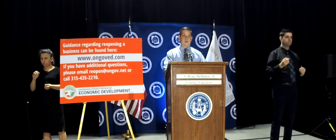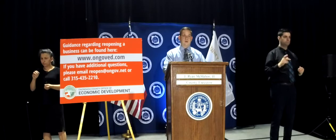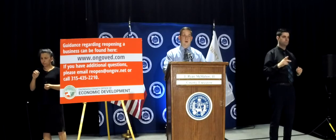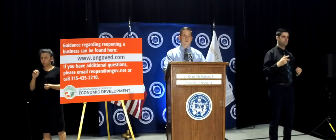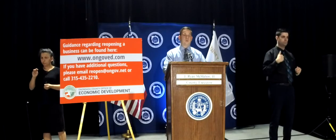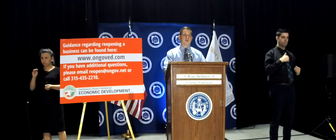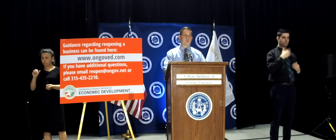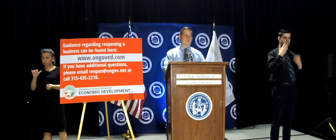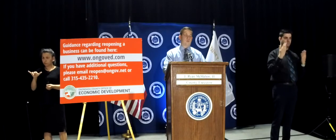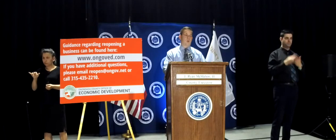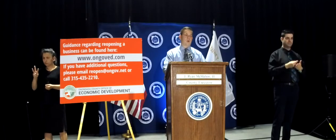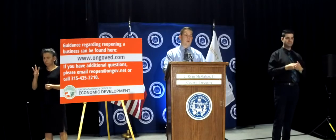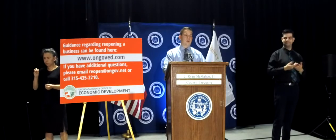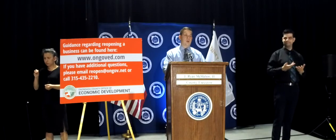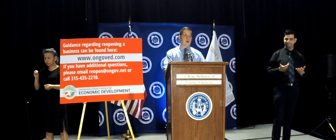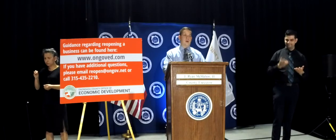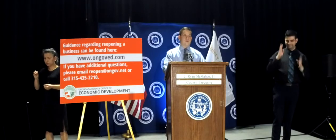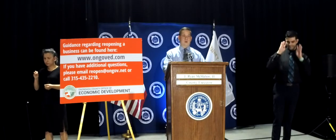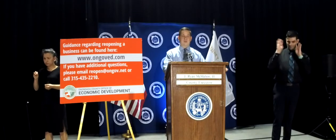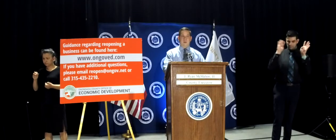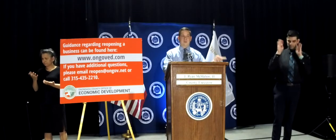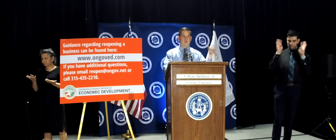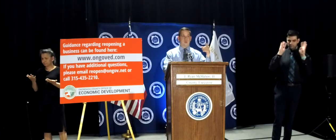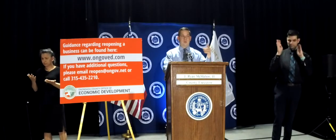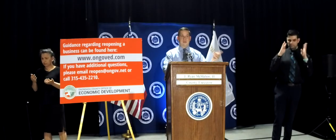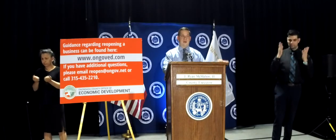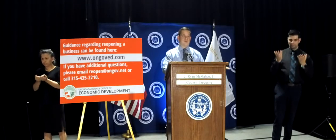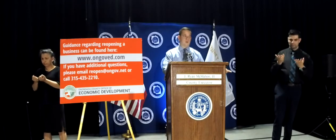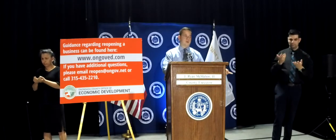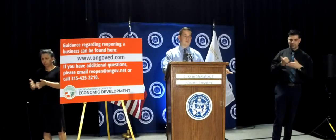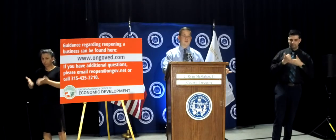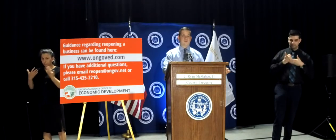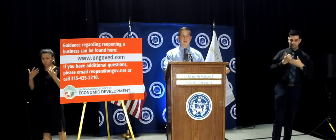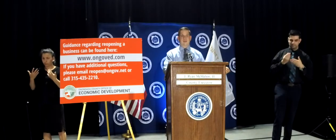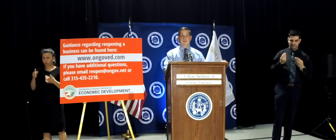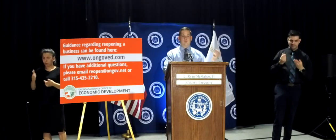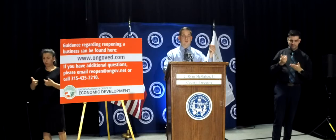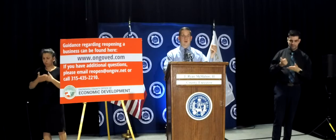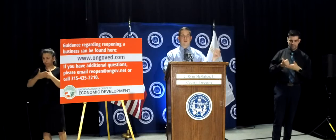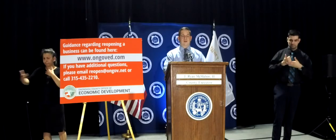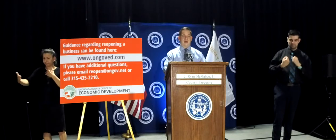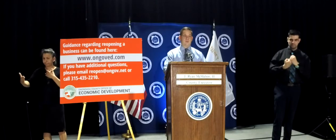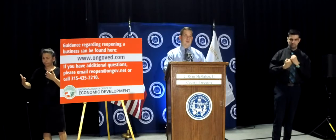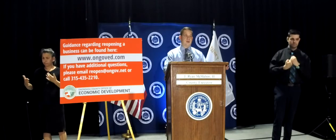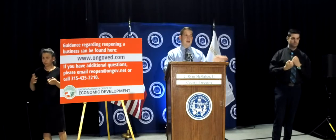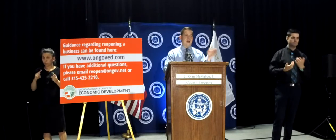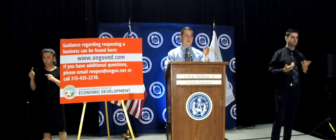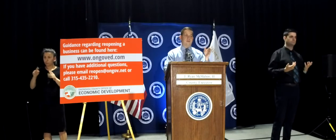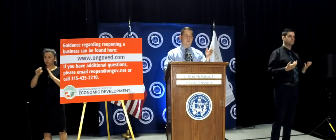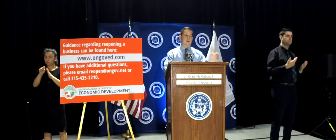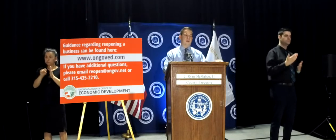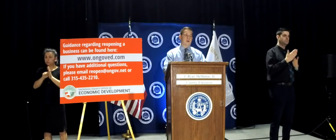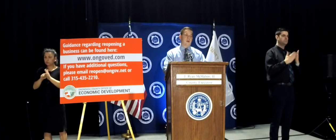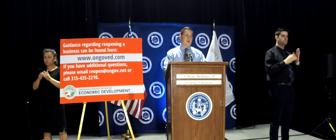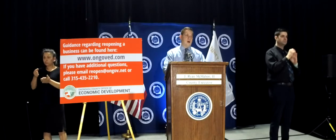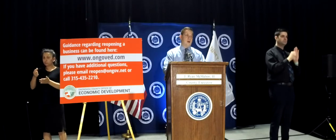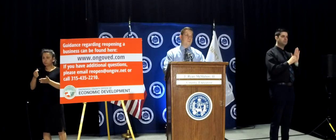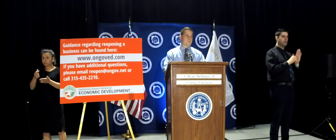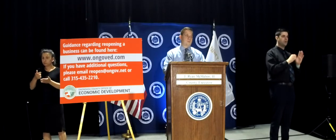that. Enough. We need to move forward. If you want to debate the 2 weeks after where it took some states to restart their economy, have that